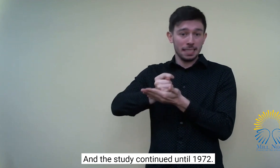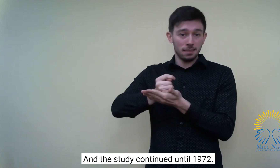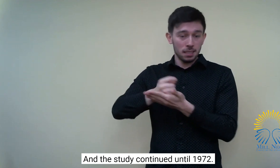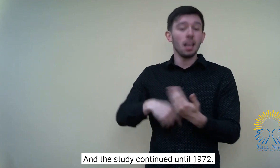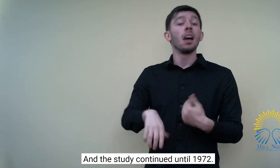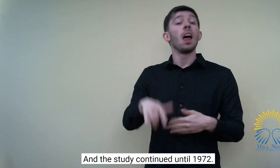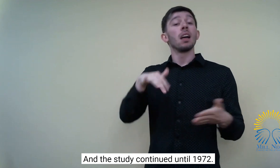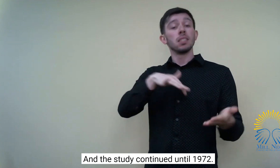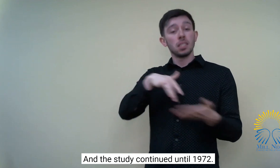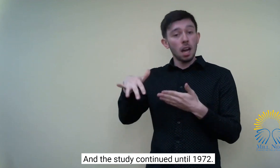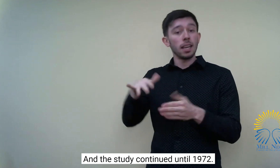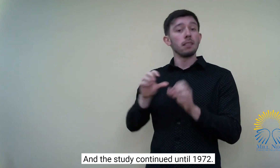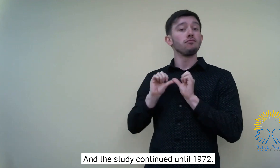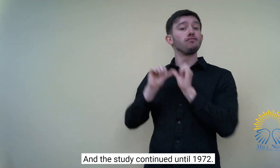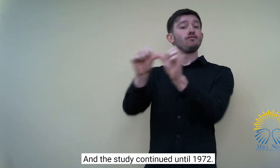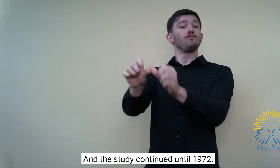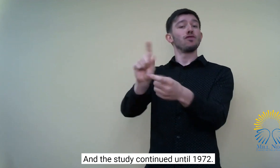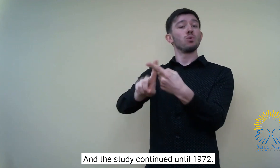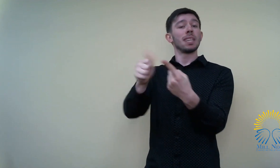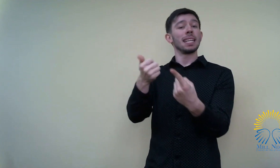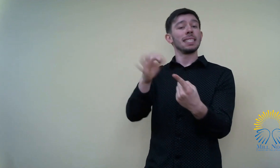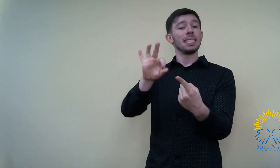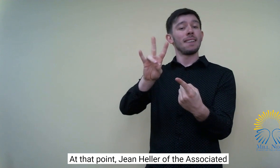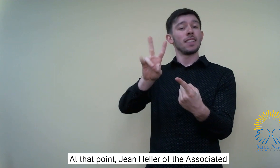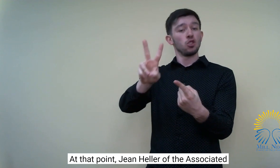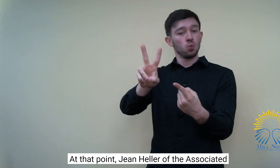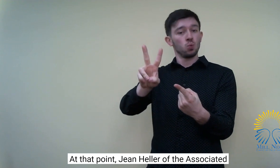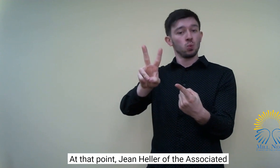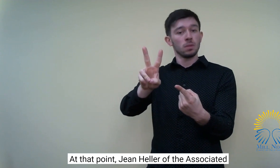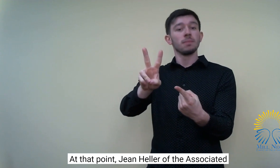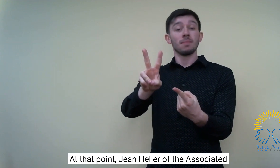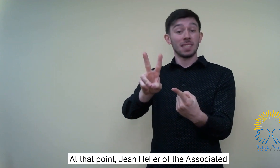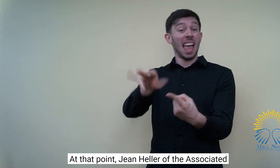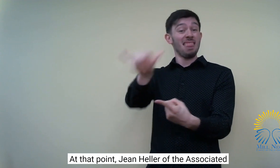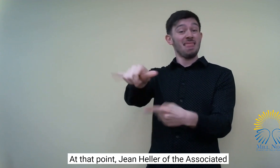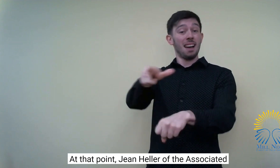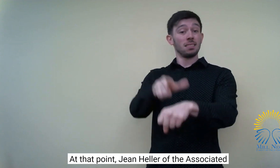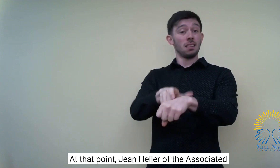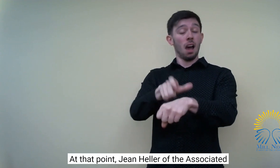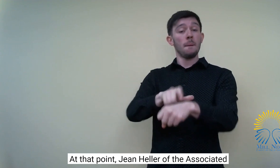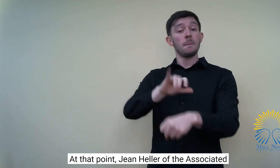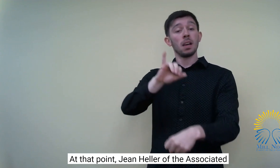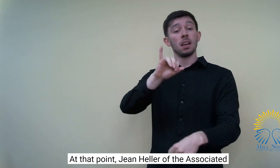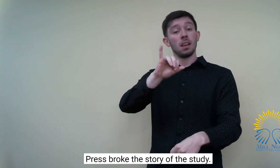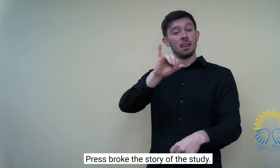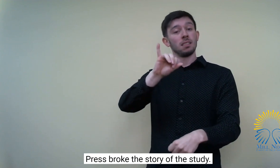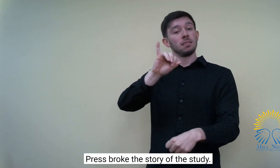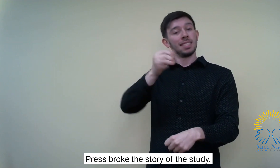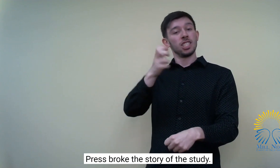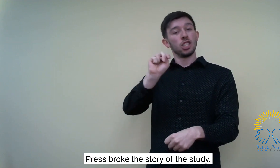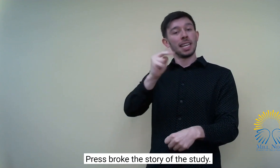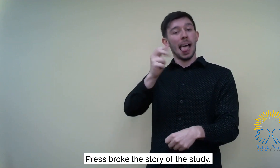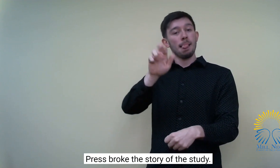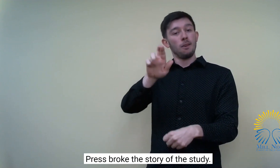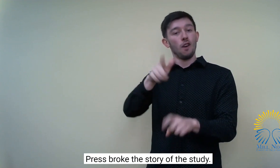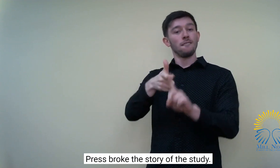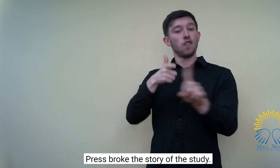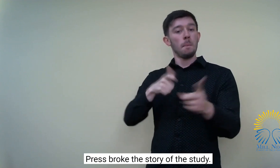until 1972. At that point, Jean Heller of the Associated Press broke the story of the